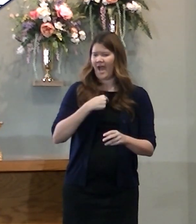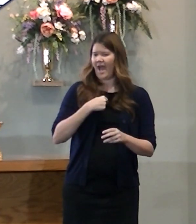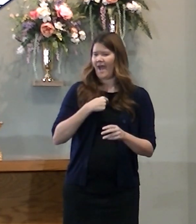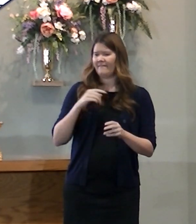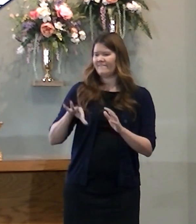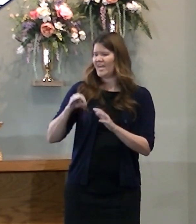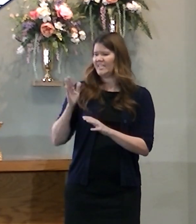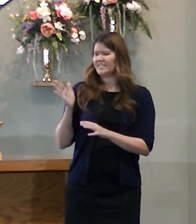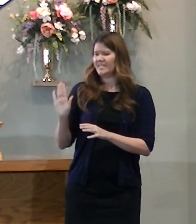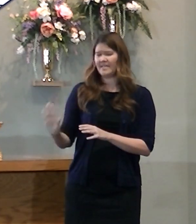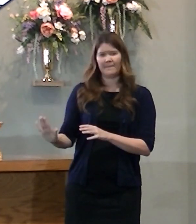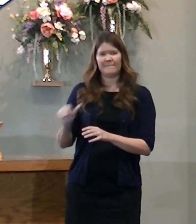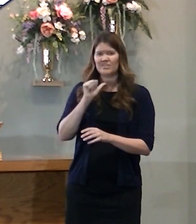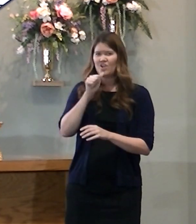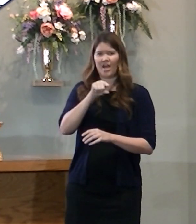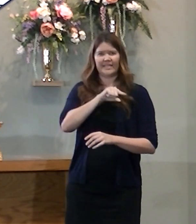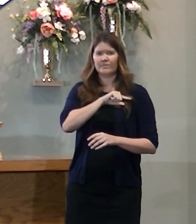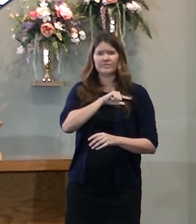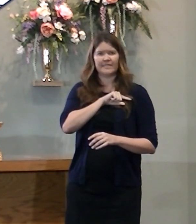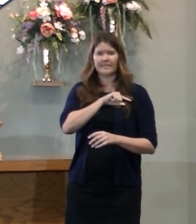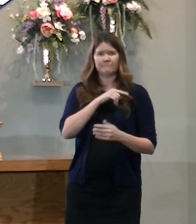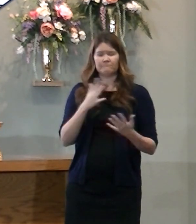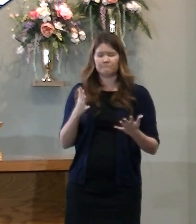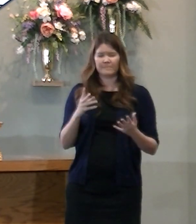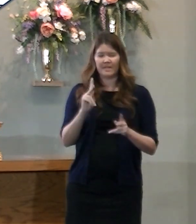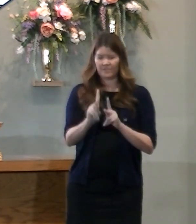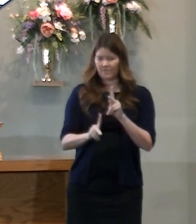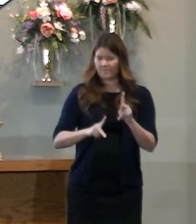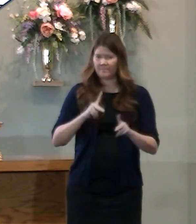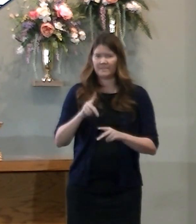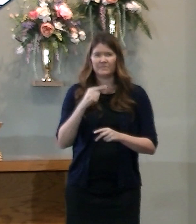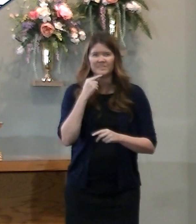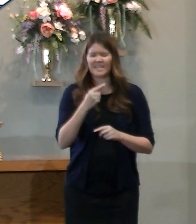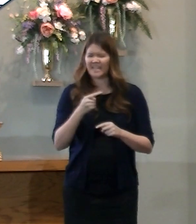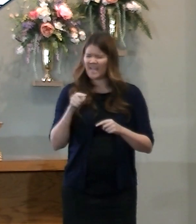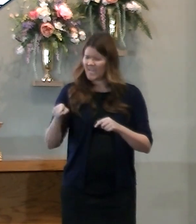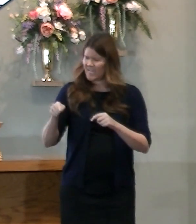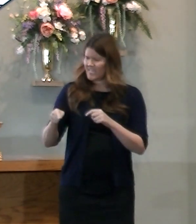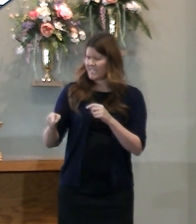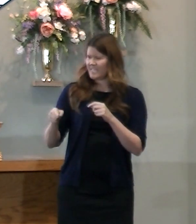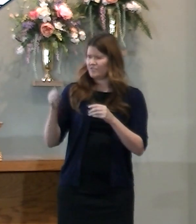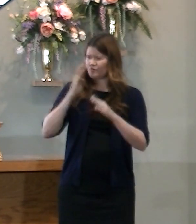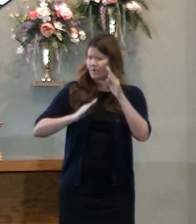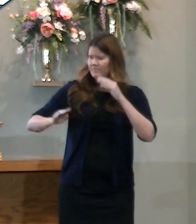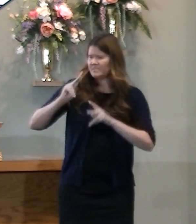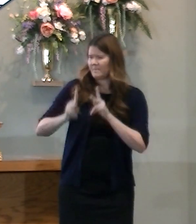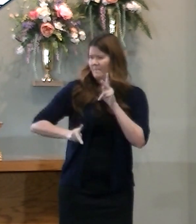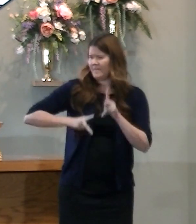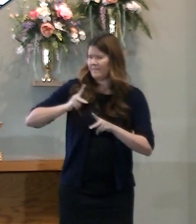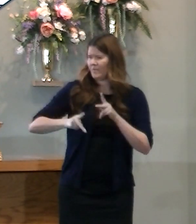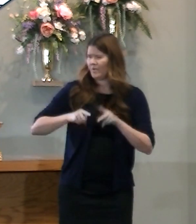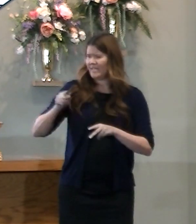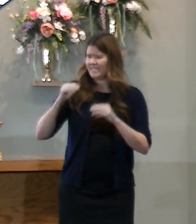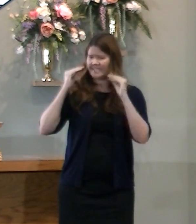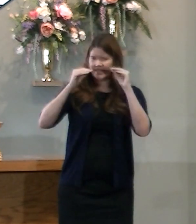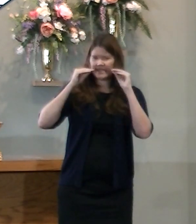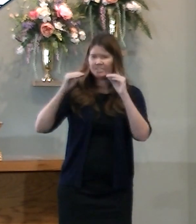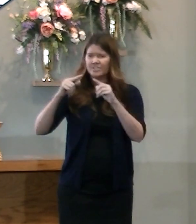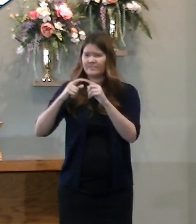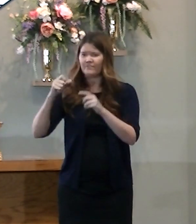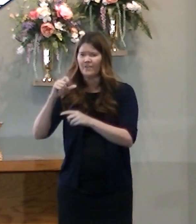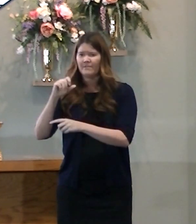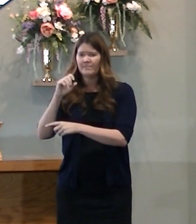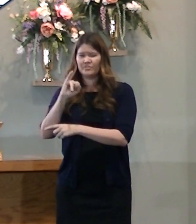man." But they were urgent, saying, "He serves up the people, teaching throughout all Judea, from